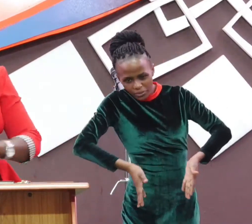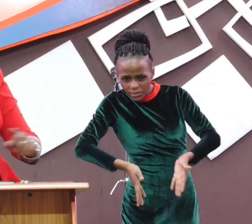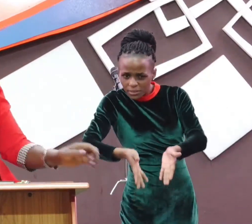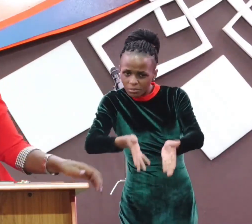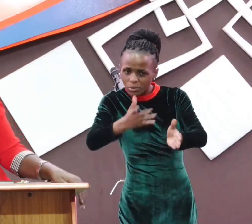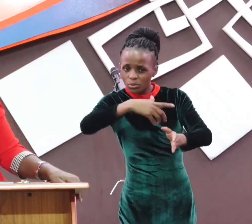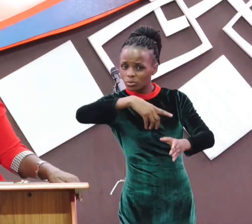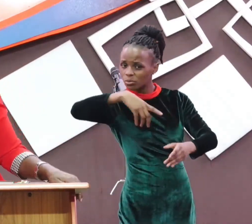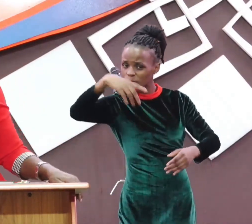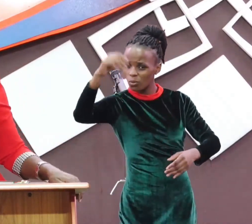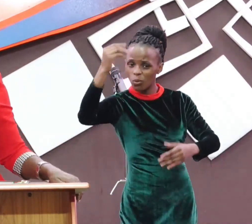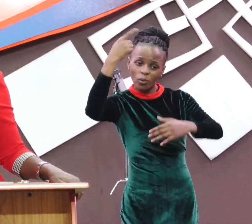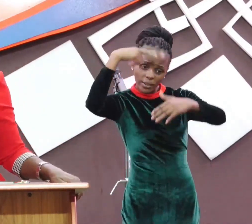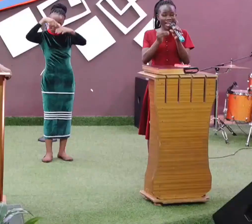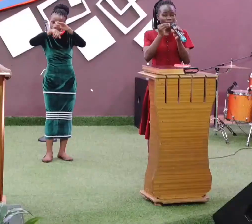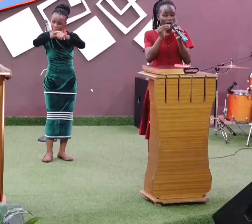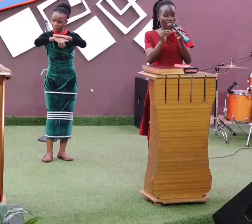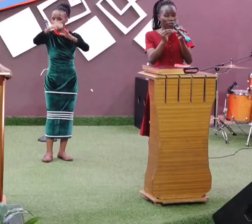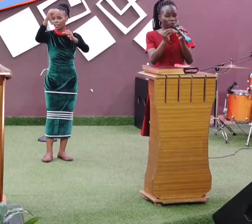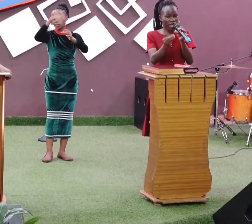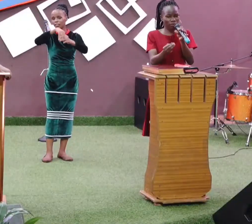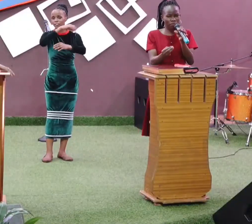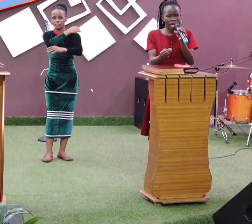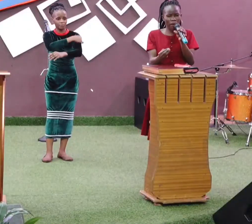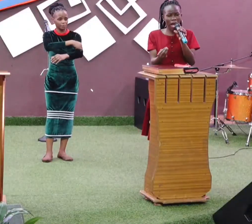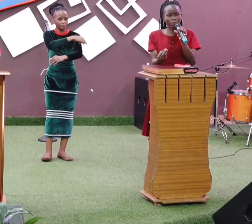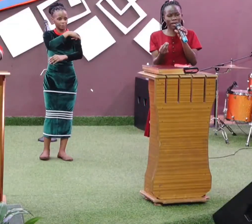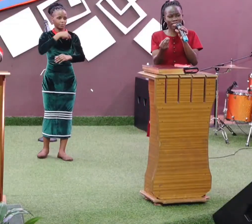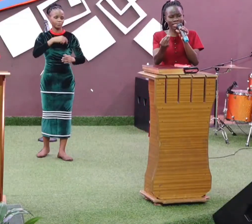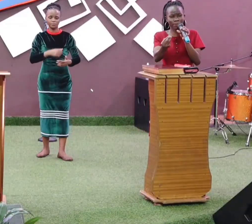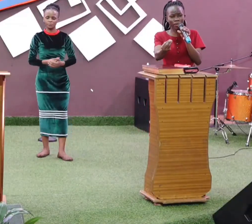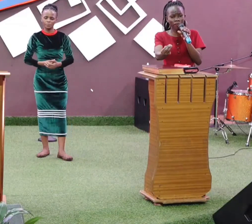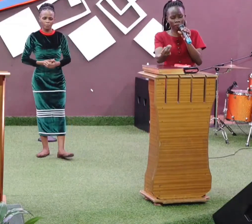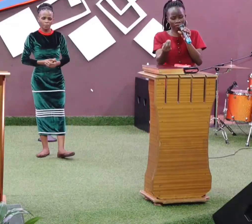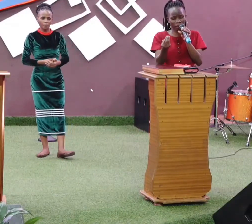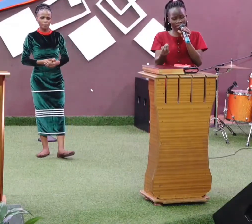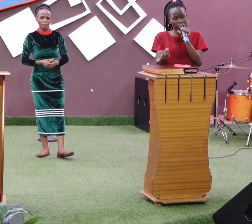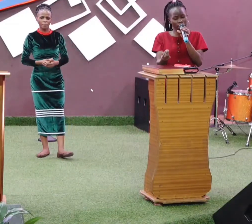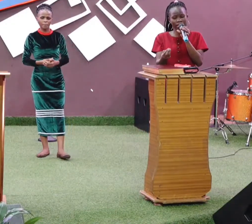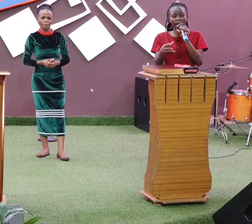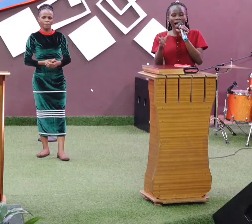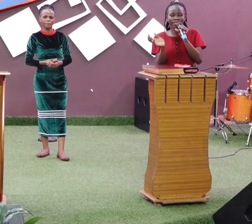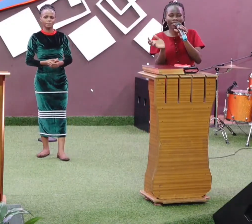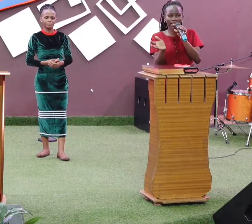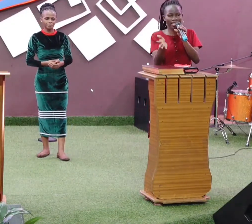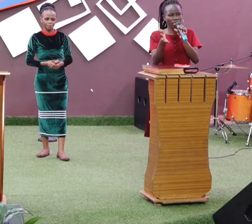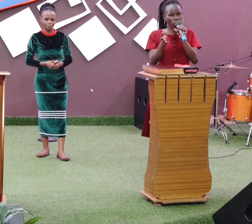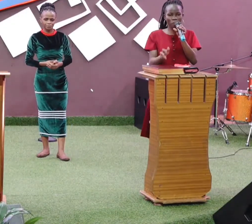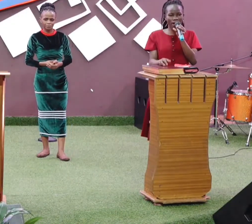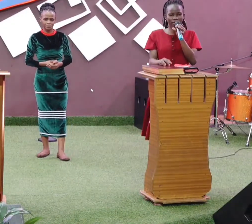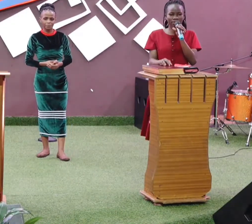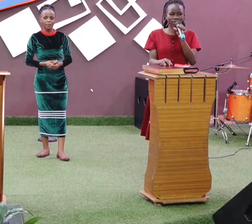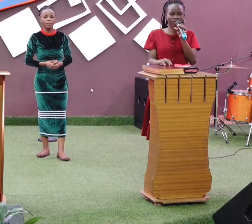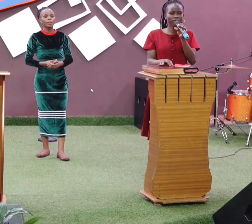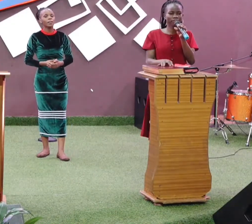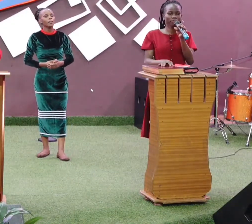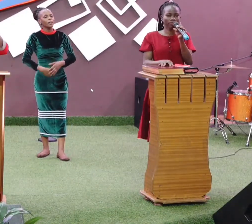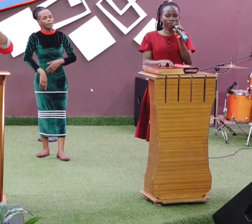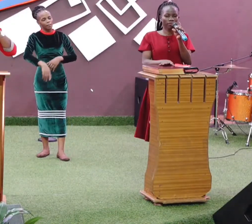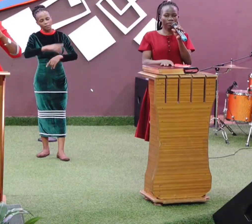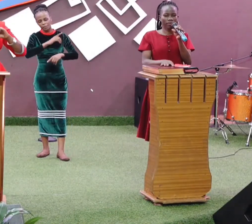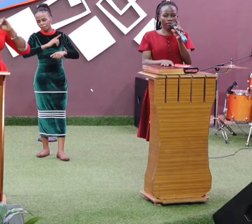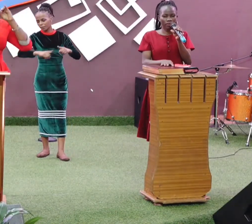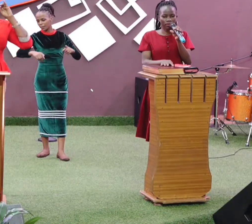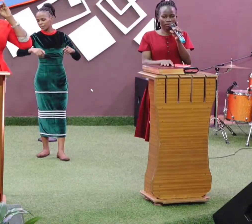1,000 shillings. There also gets guardmans you've passed by, perhaps by tipping off with some money, and then they let you pass. Na